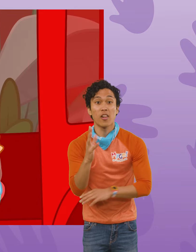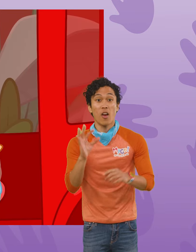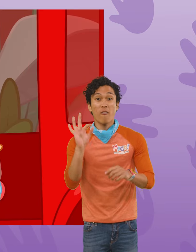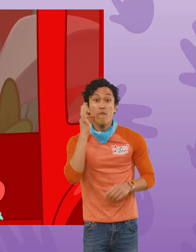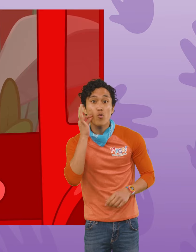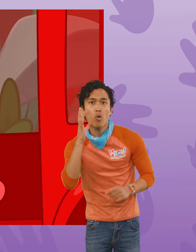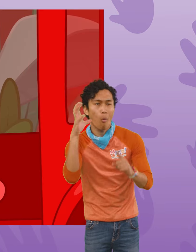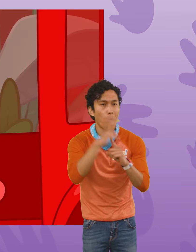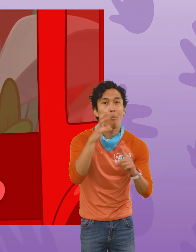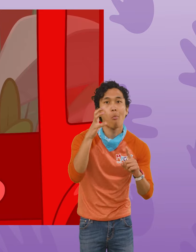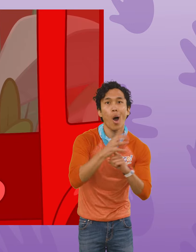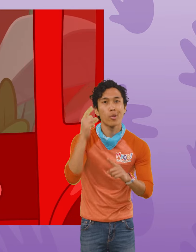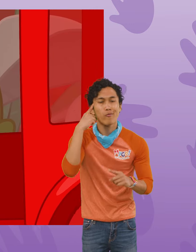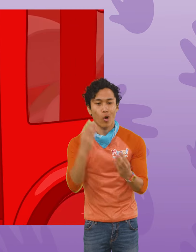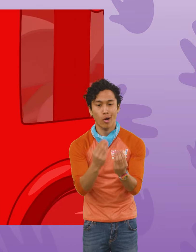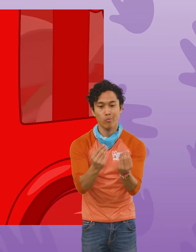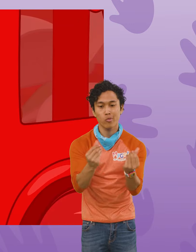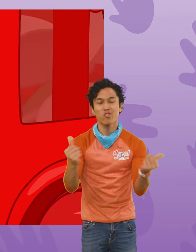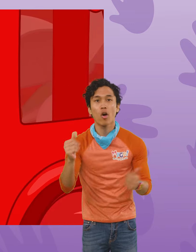to cure magic pet flu.